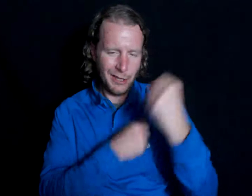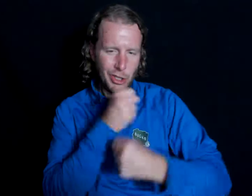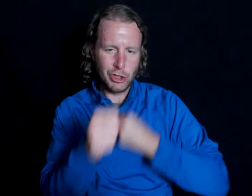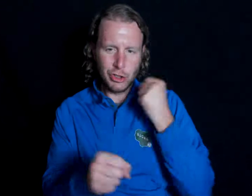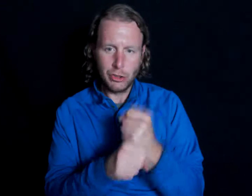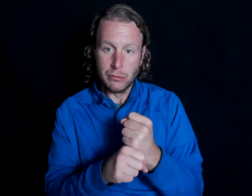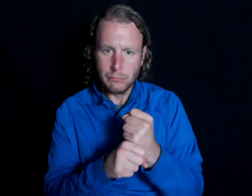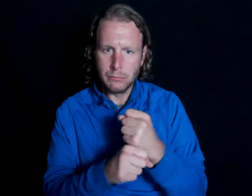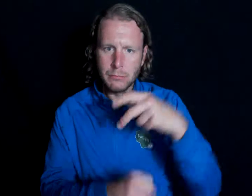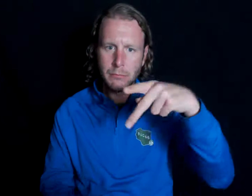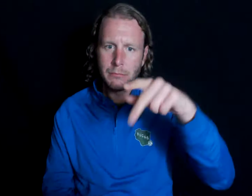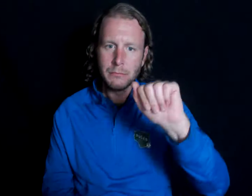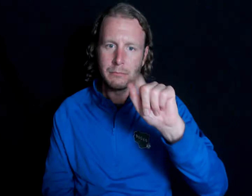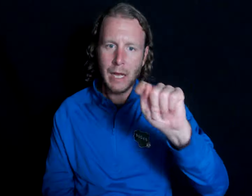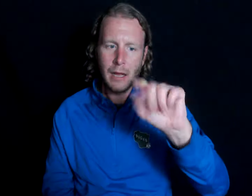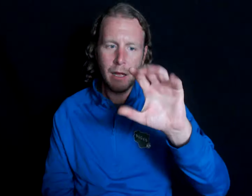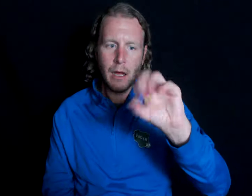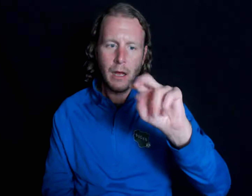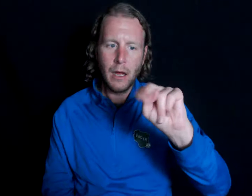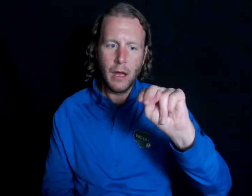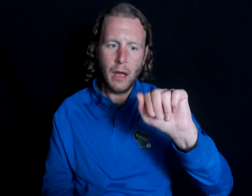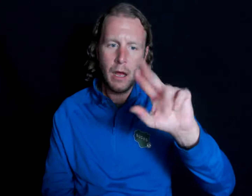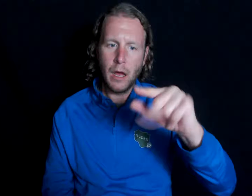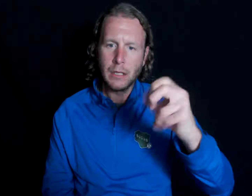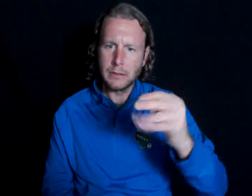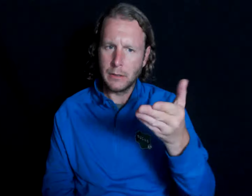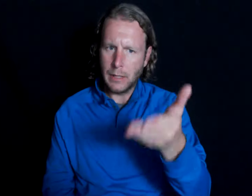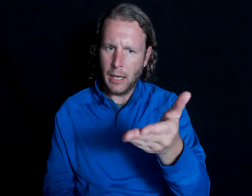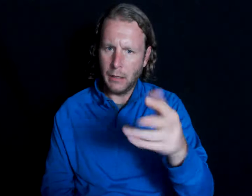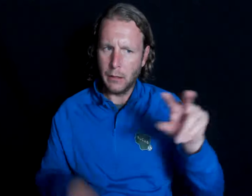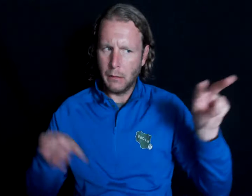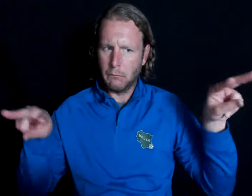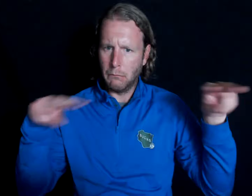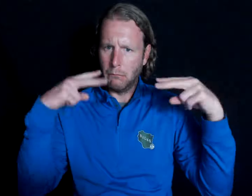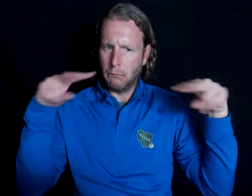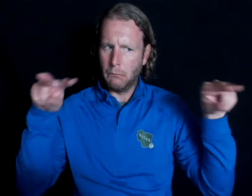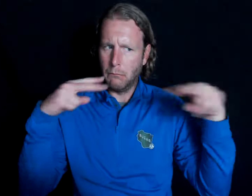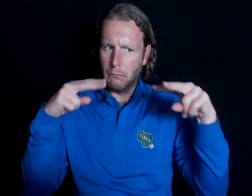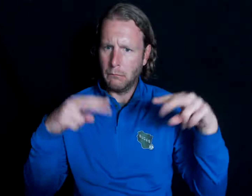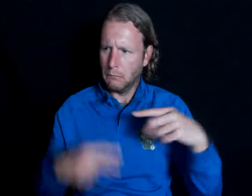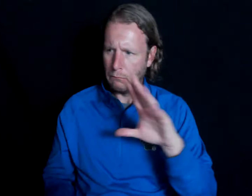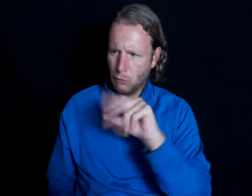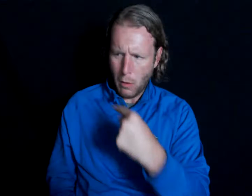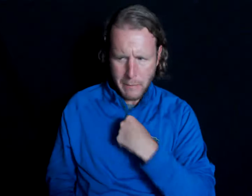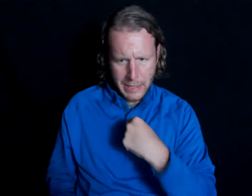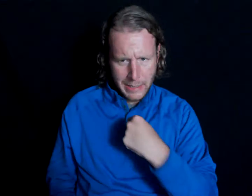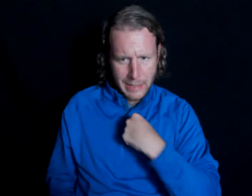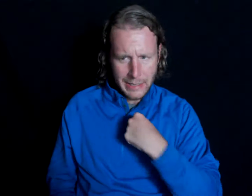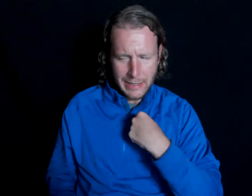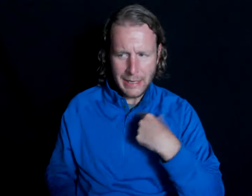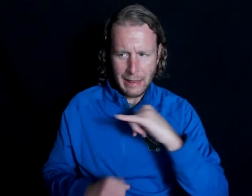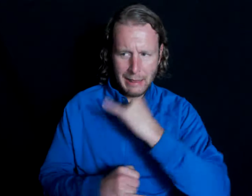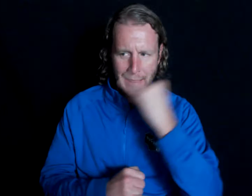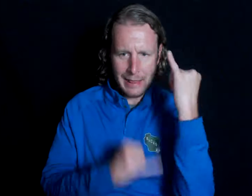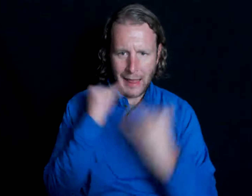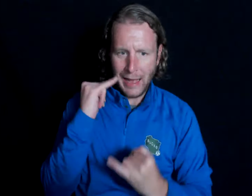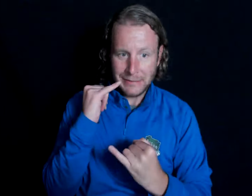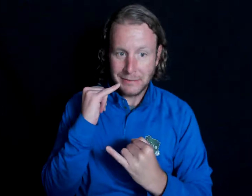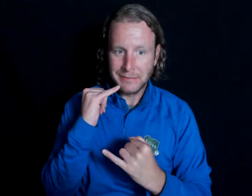Pat Connaughton was there. And he kind of looked at him and said, what are you doing here? I'm the one who's supposed to close out the gym. And that is how they formed